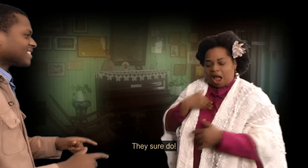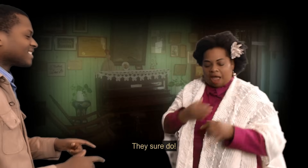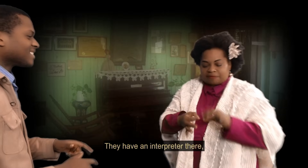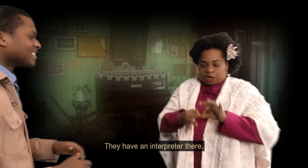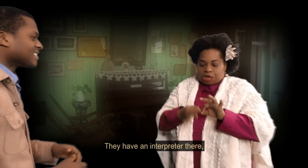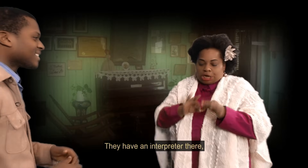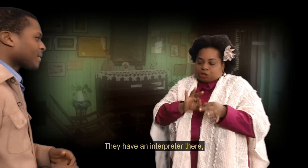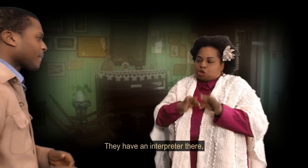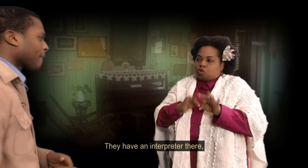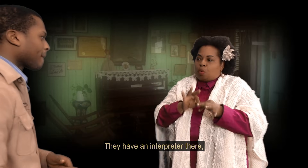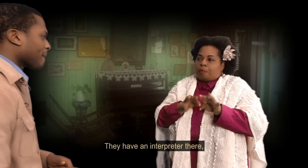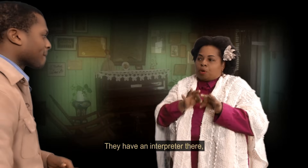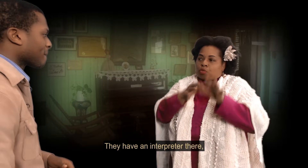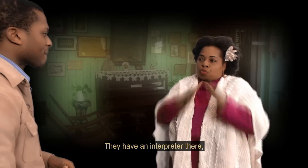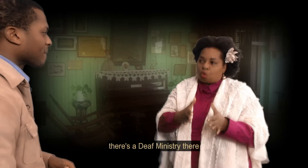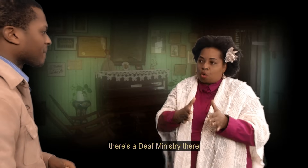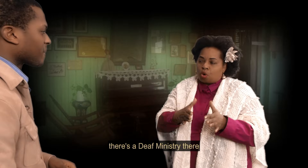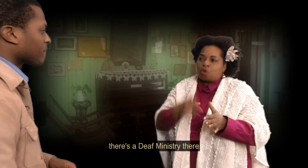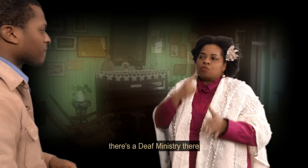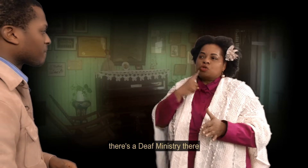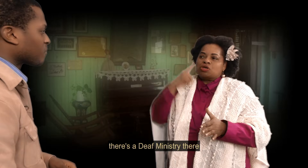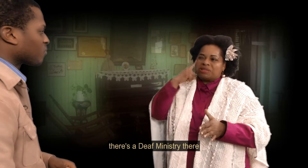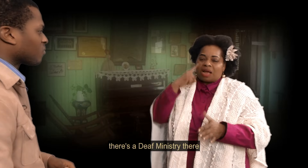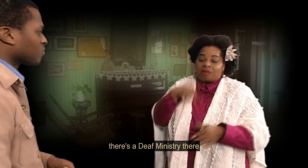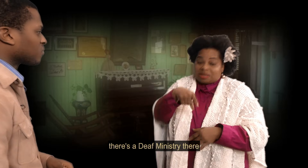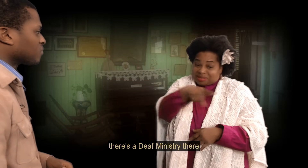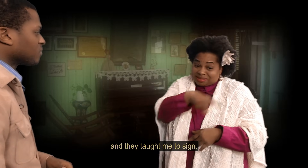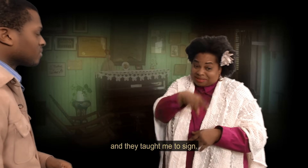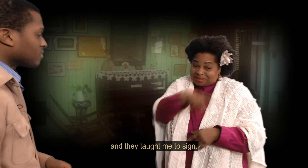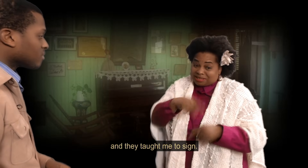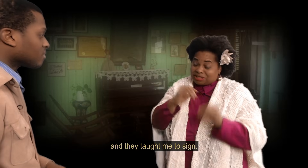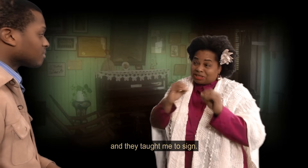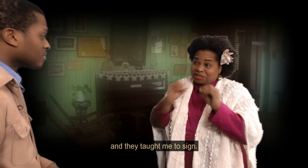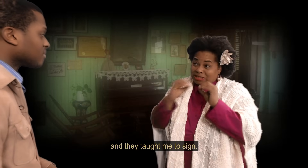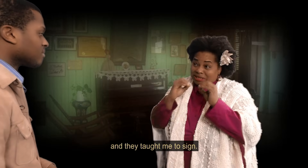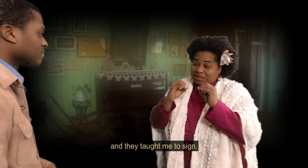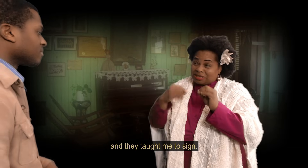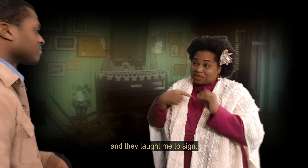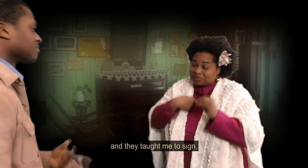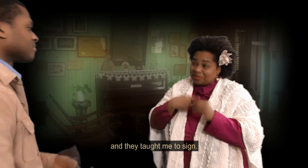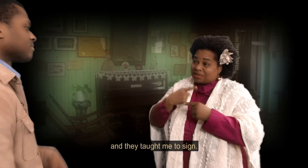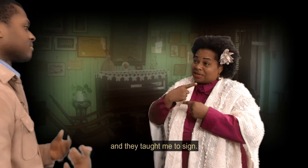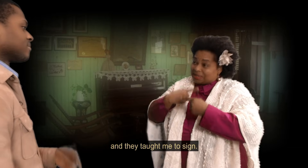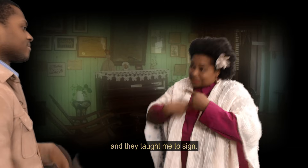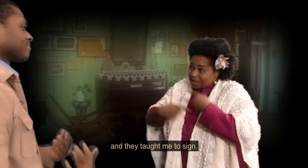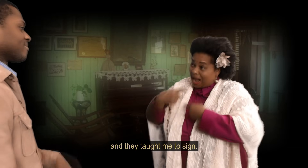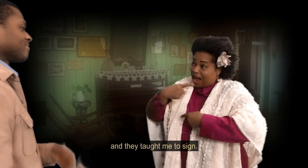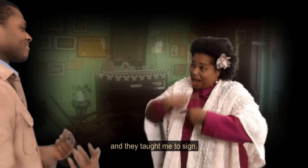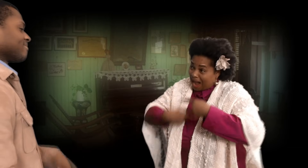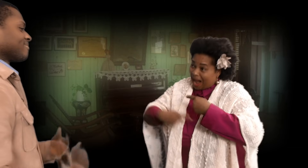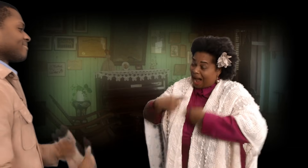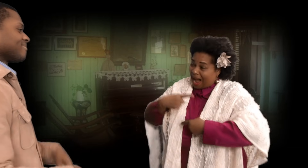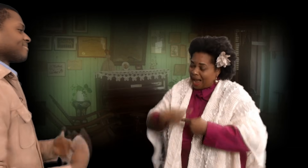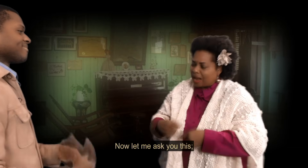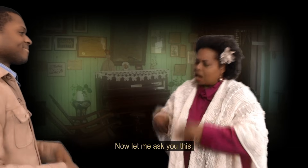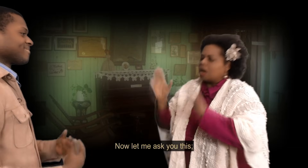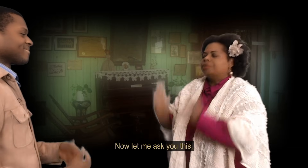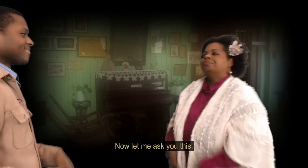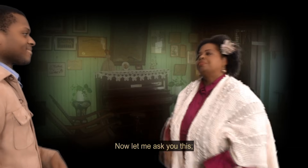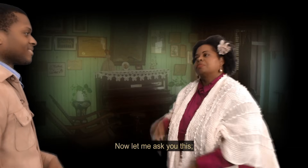They have an interpreter there. There's a deaf ministry there. And they taught me to sign. Now let me ask